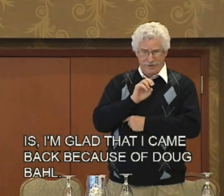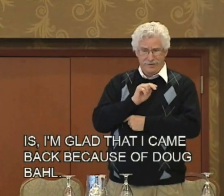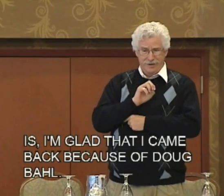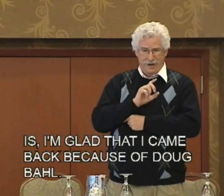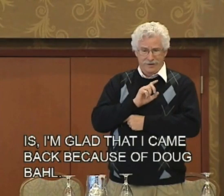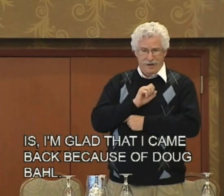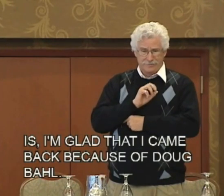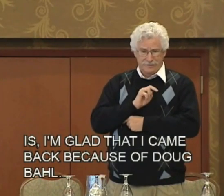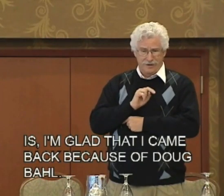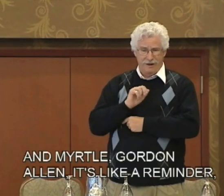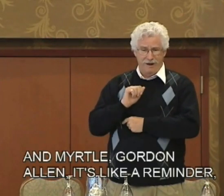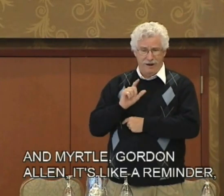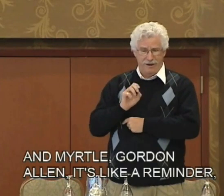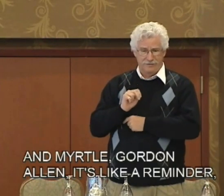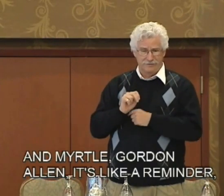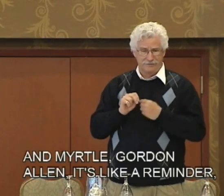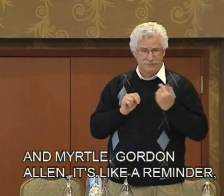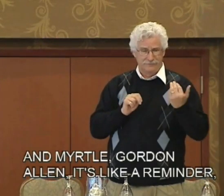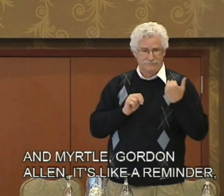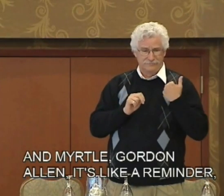and Myrtle Gordon Allen